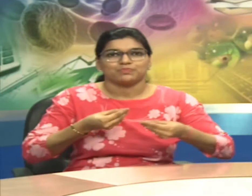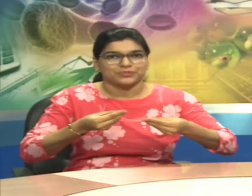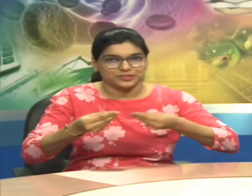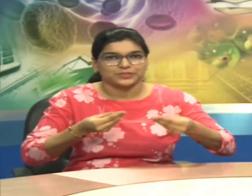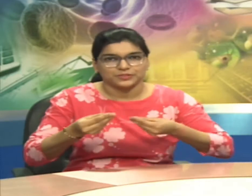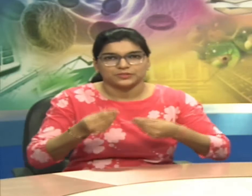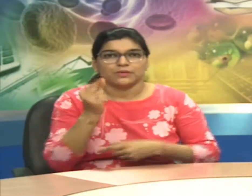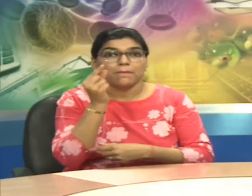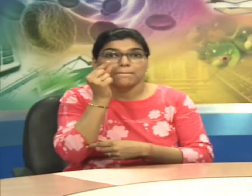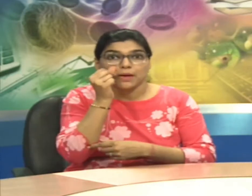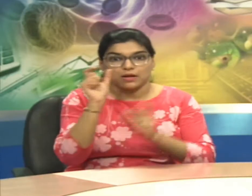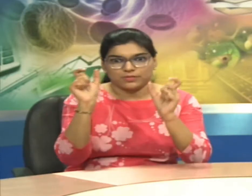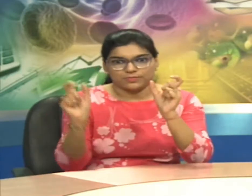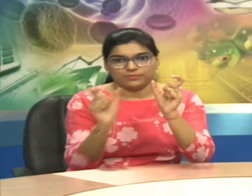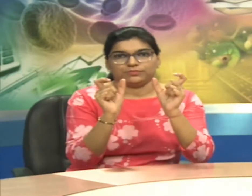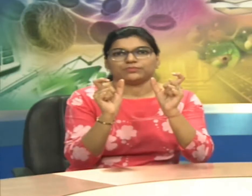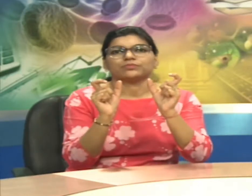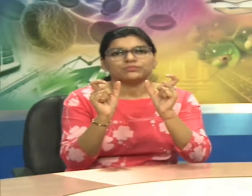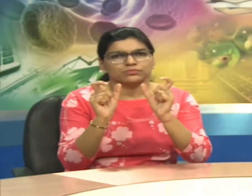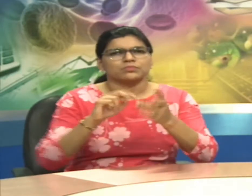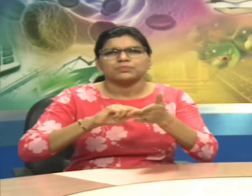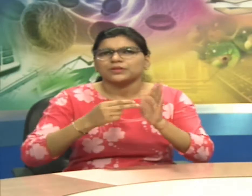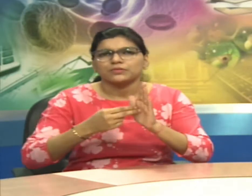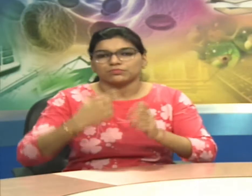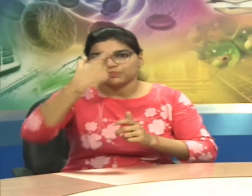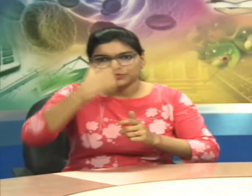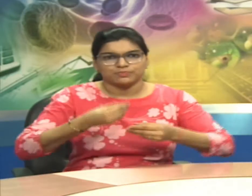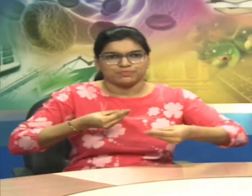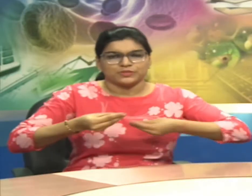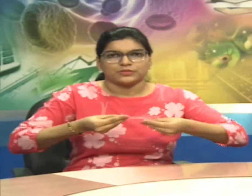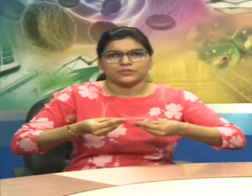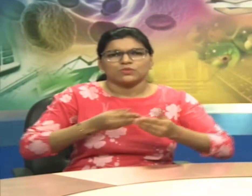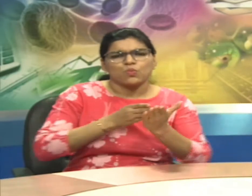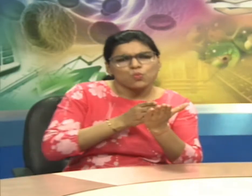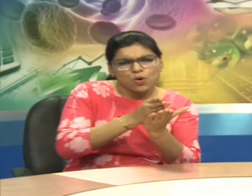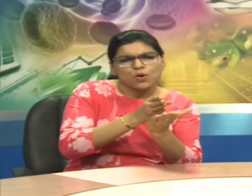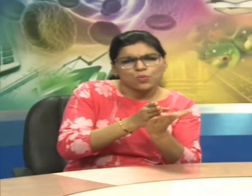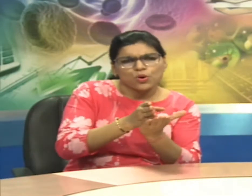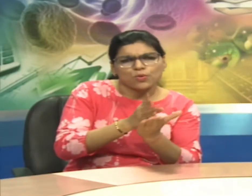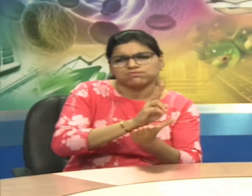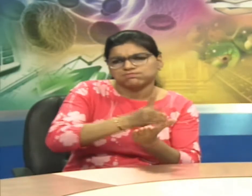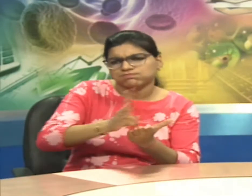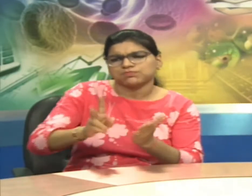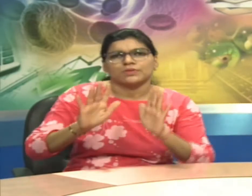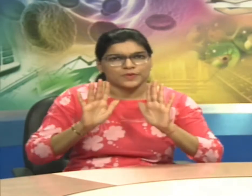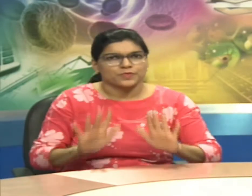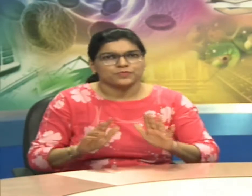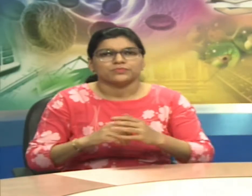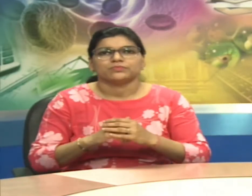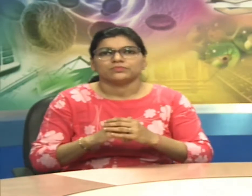Next word is businessmen, which means there are different kinds